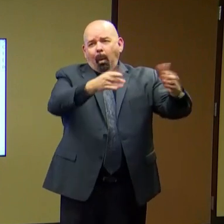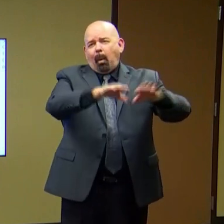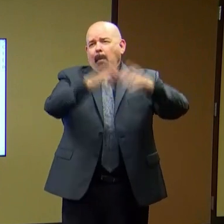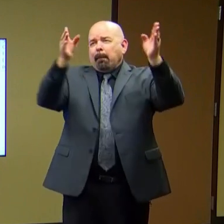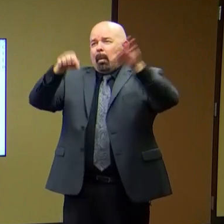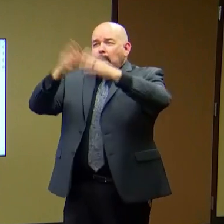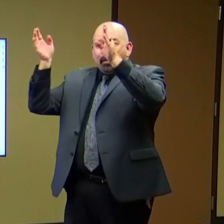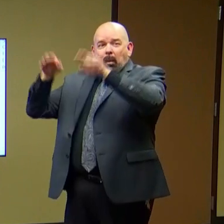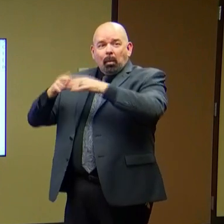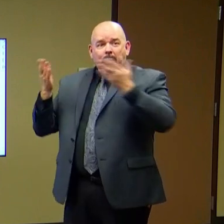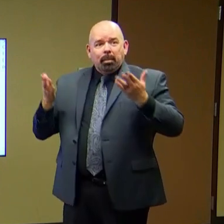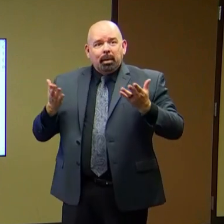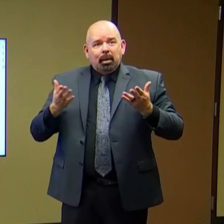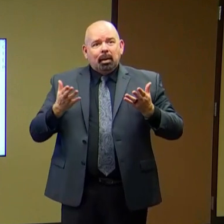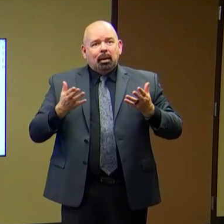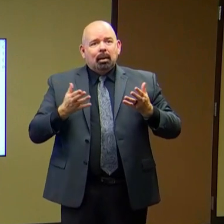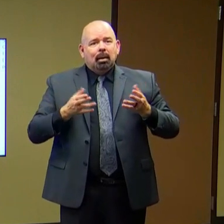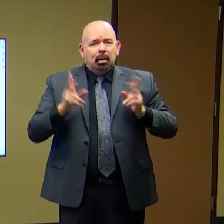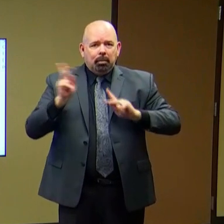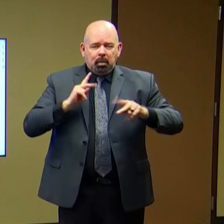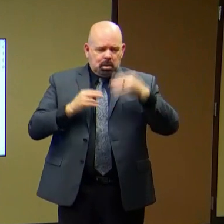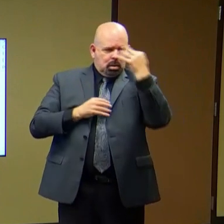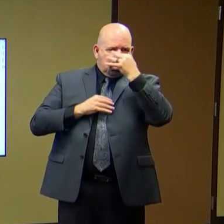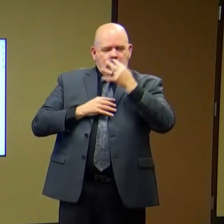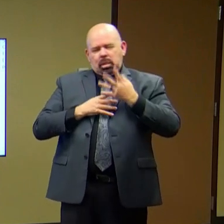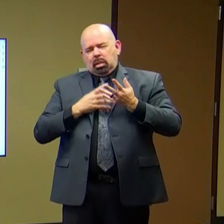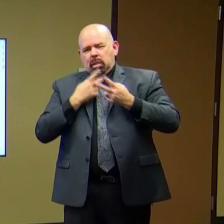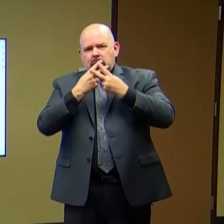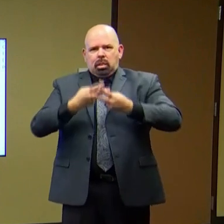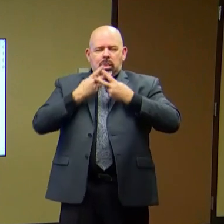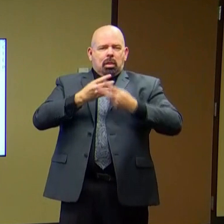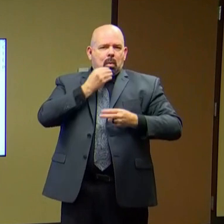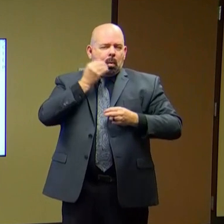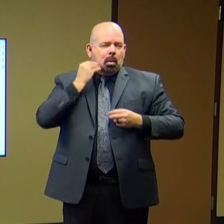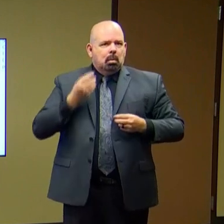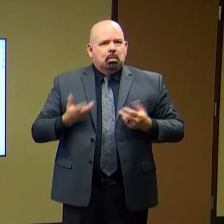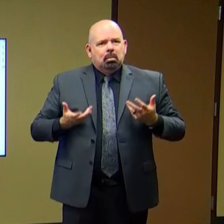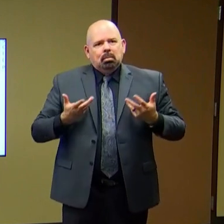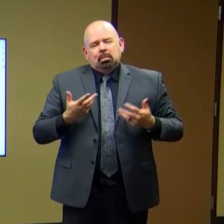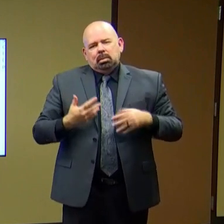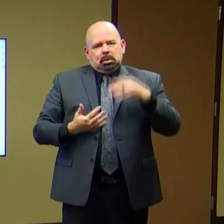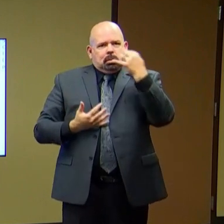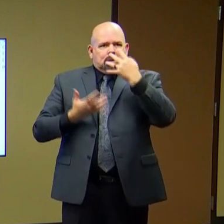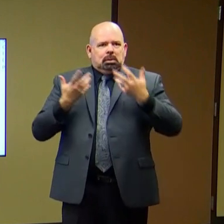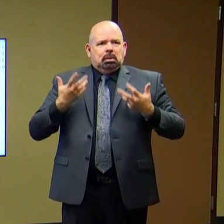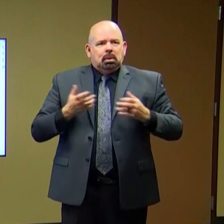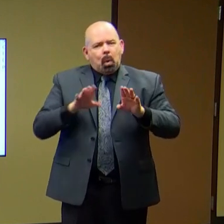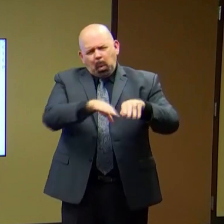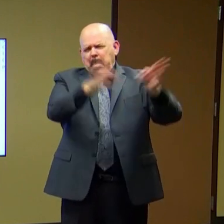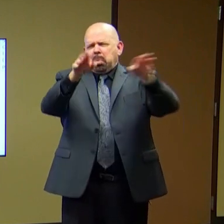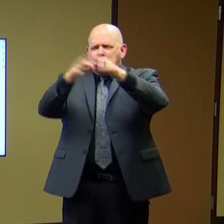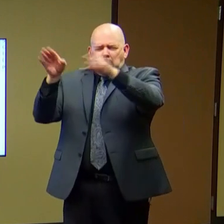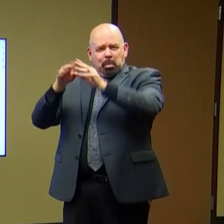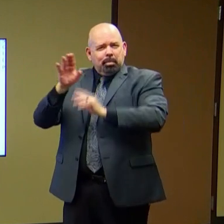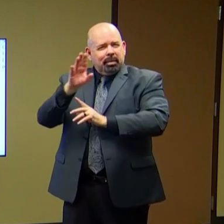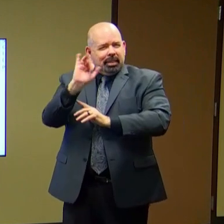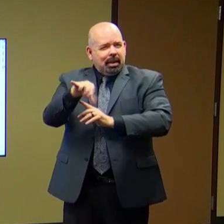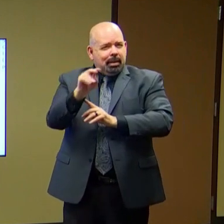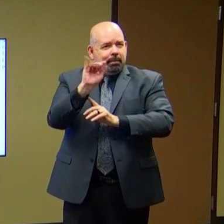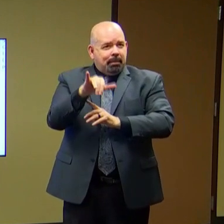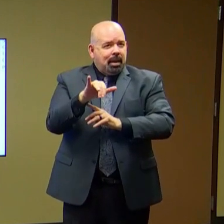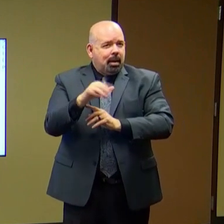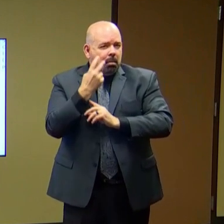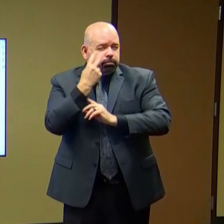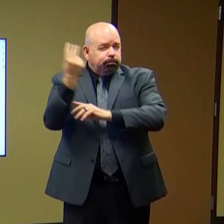tired of doing everything we were having to do, and things were opening up, and that's when we saw really the